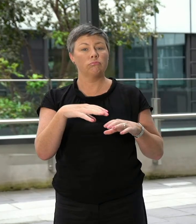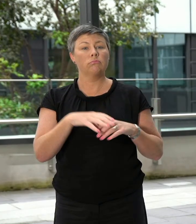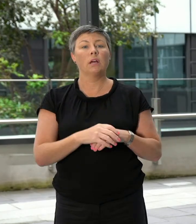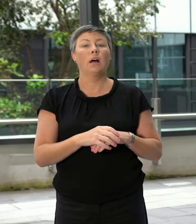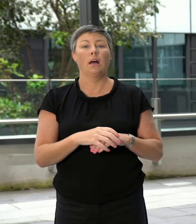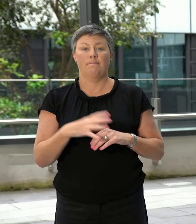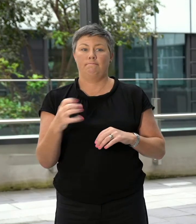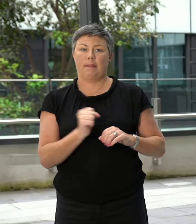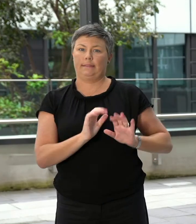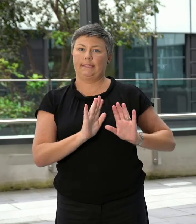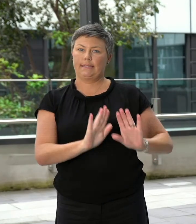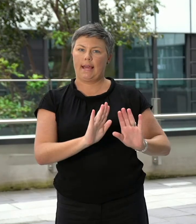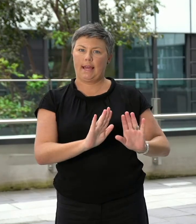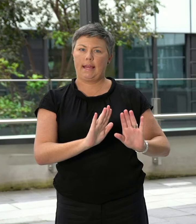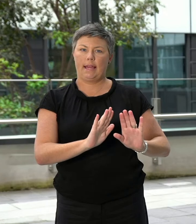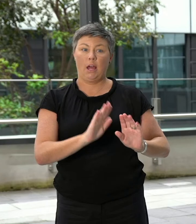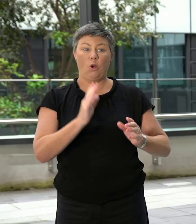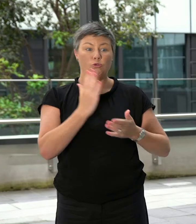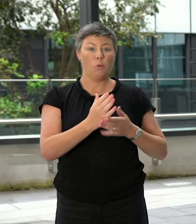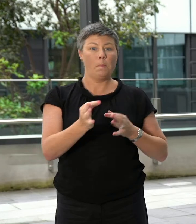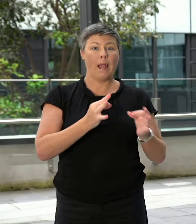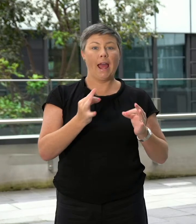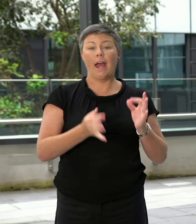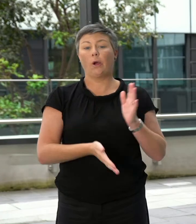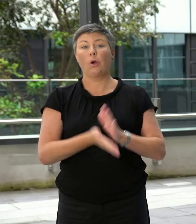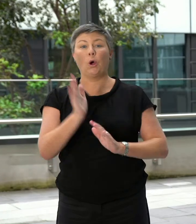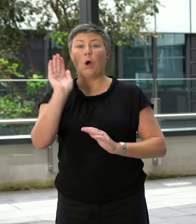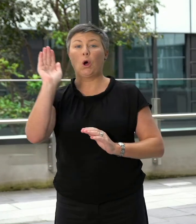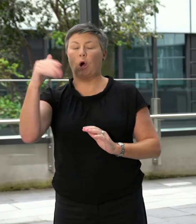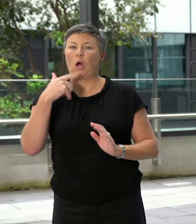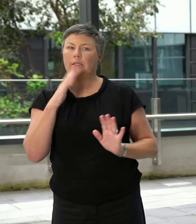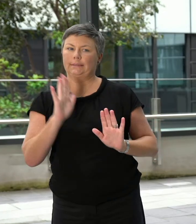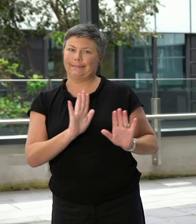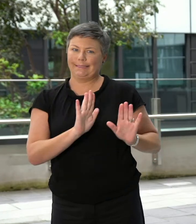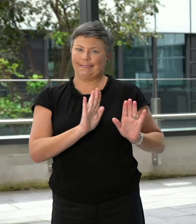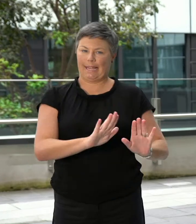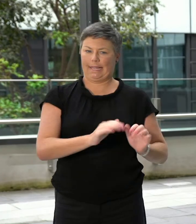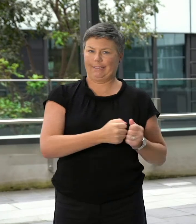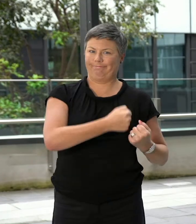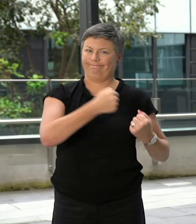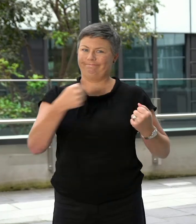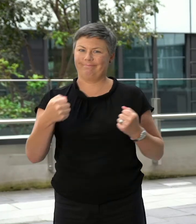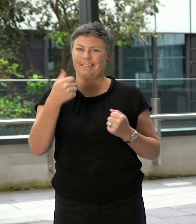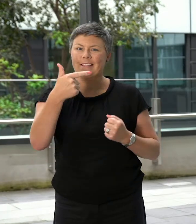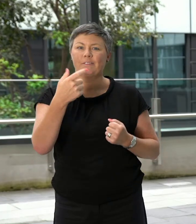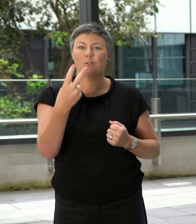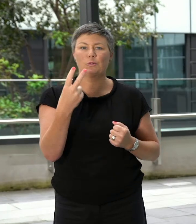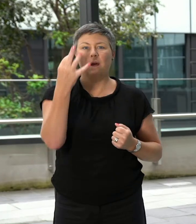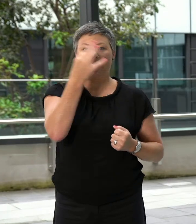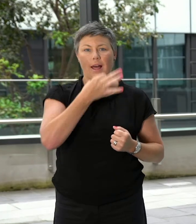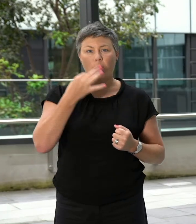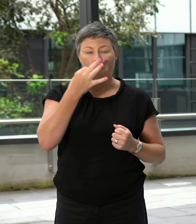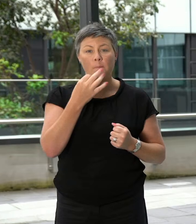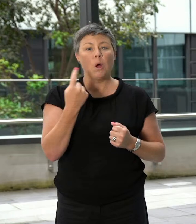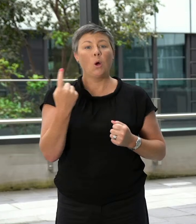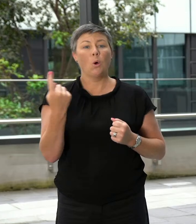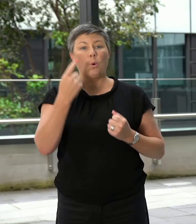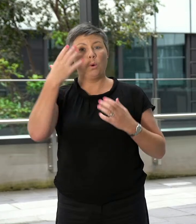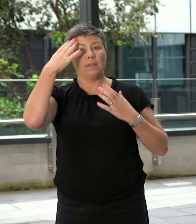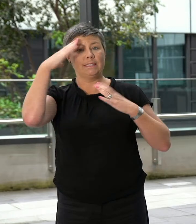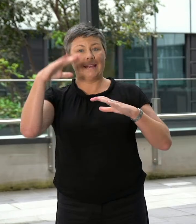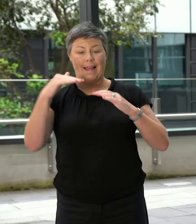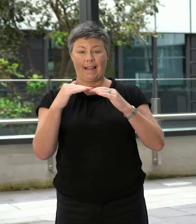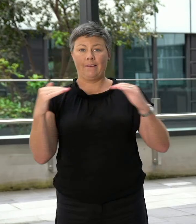72 hours if they were going to leave, of those guests we will need to require those who stayed on level 1 during that period of